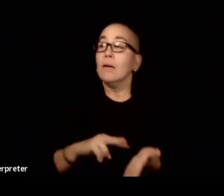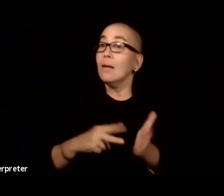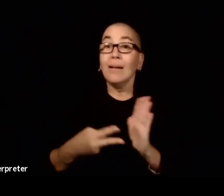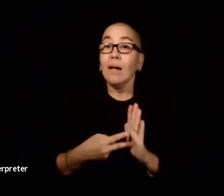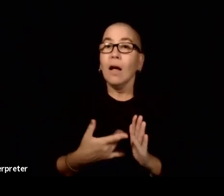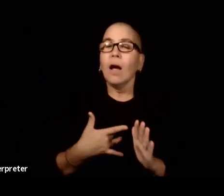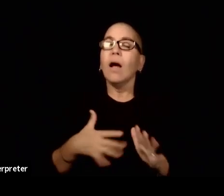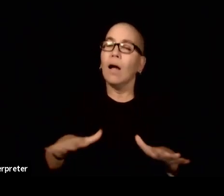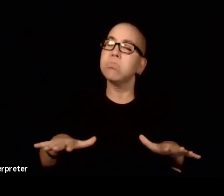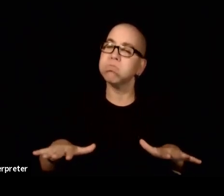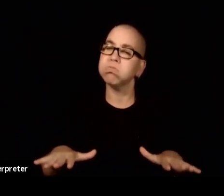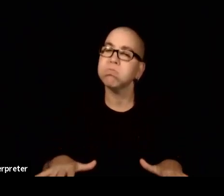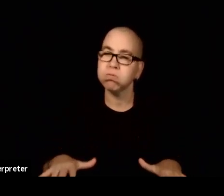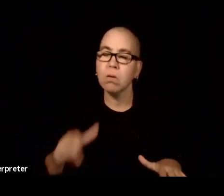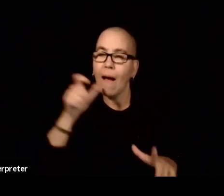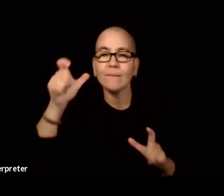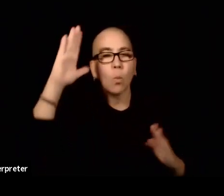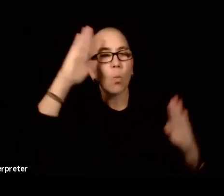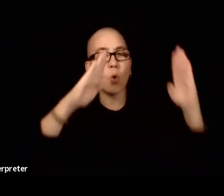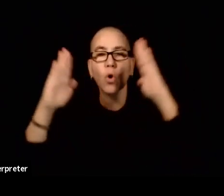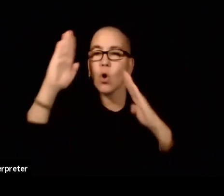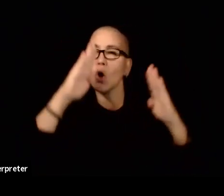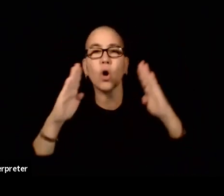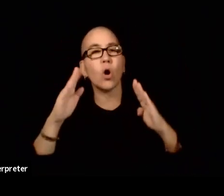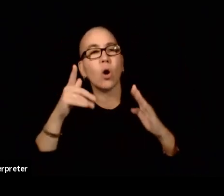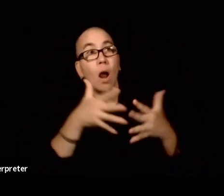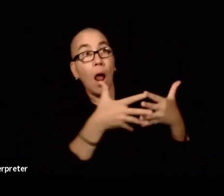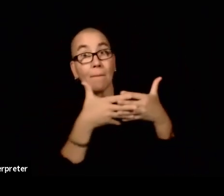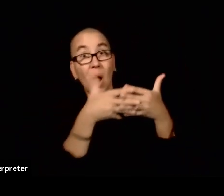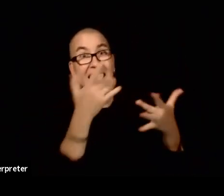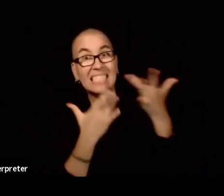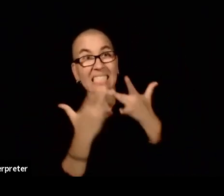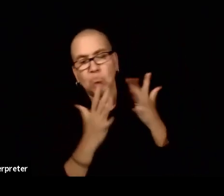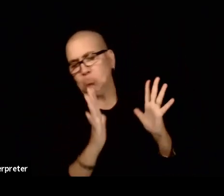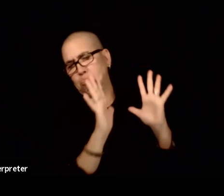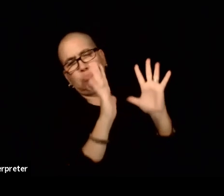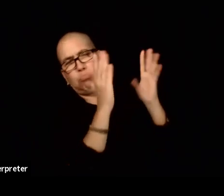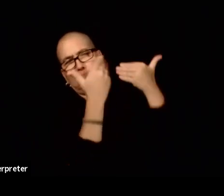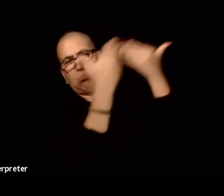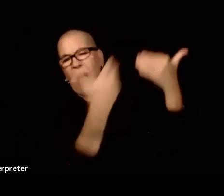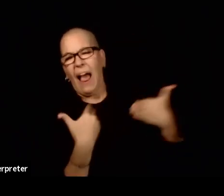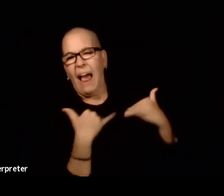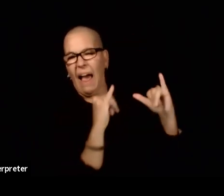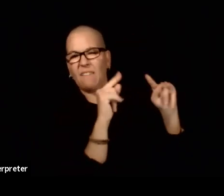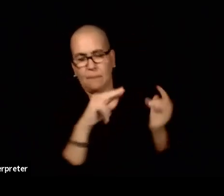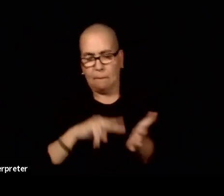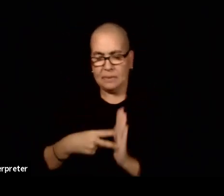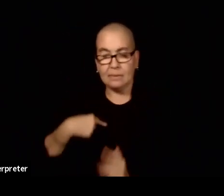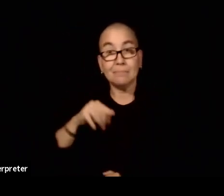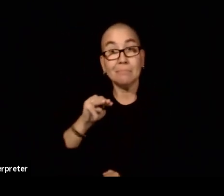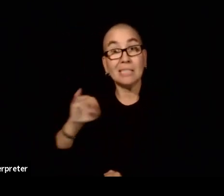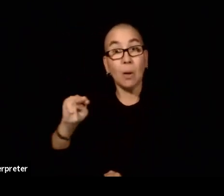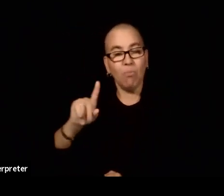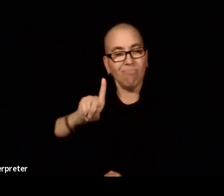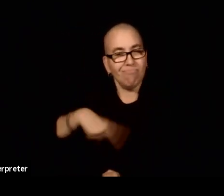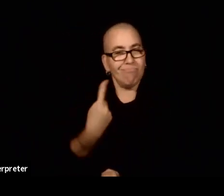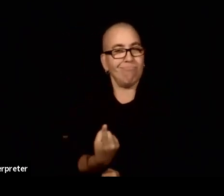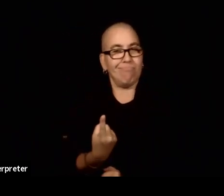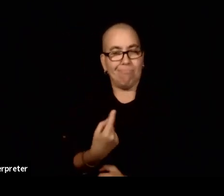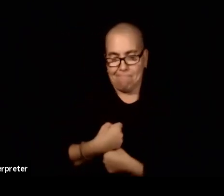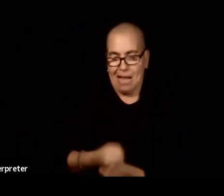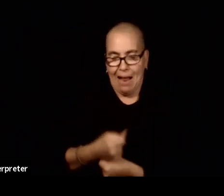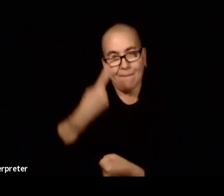been helpful as testing capacity needs increase. The other thing, just extending